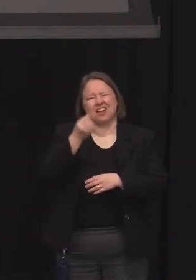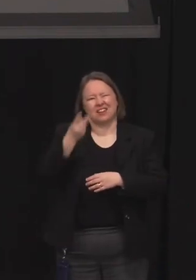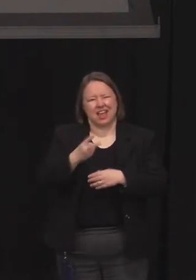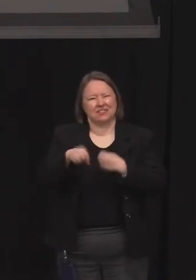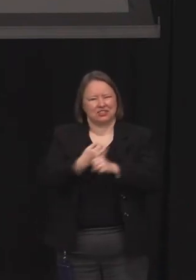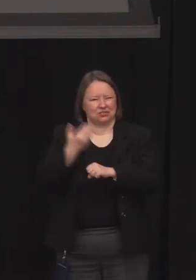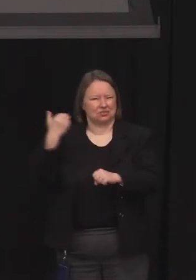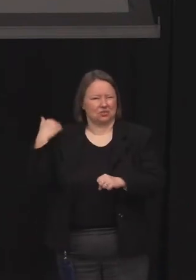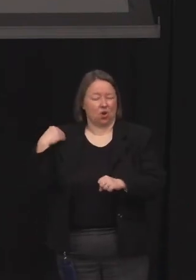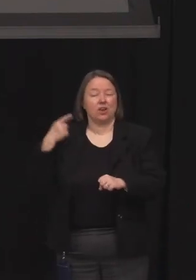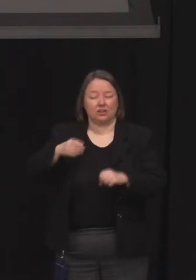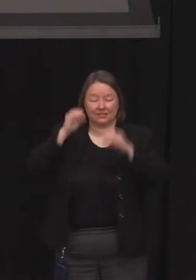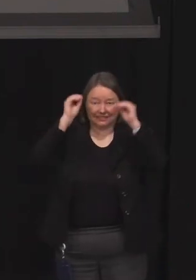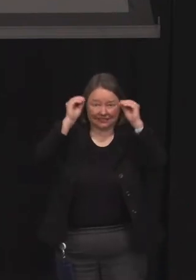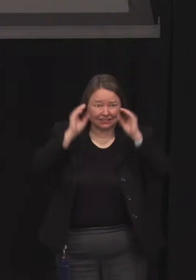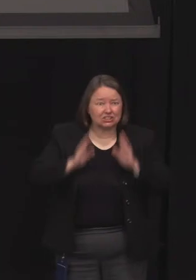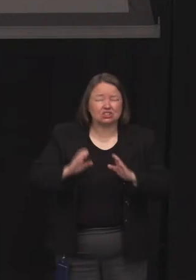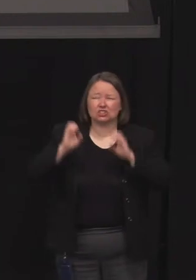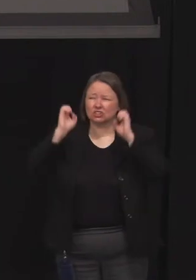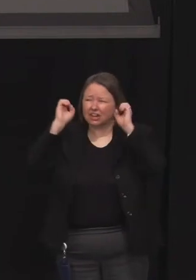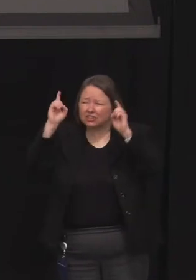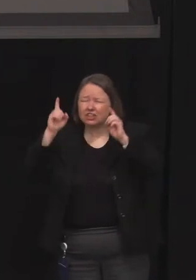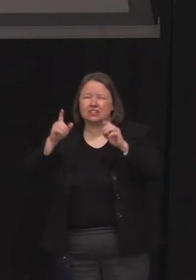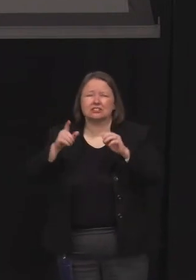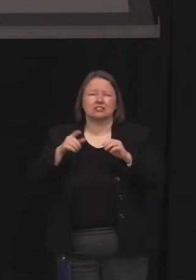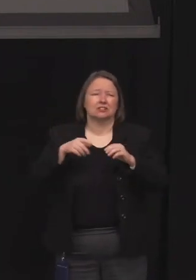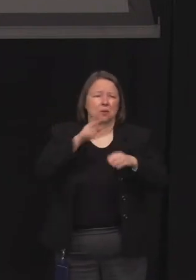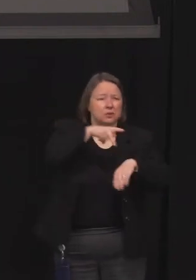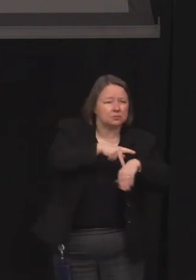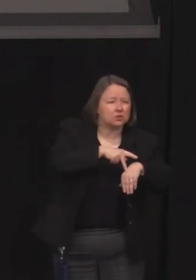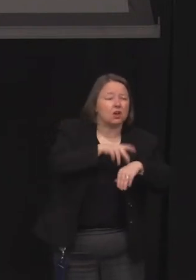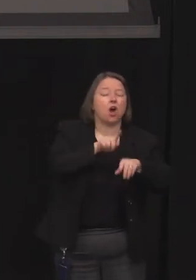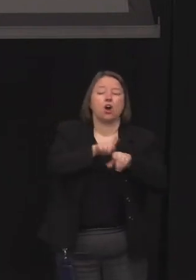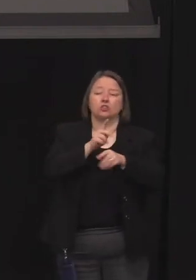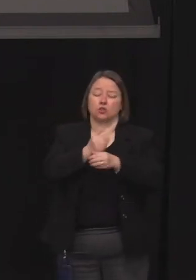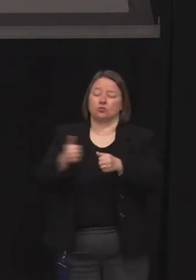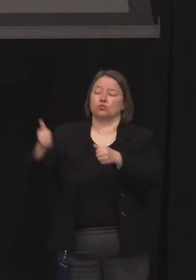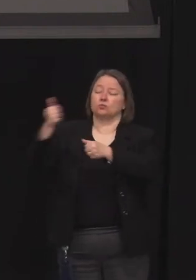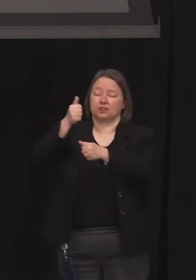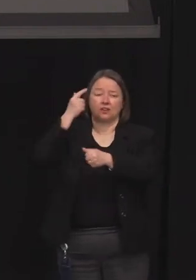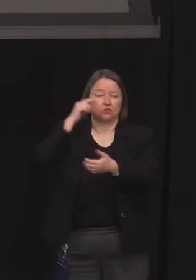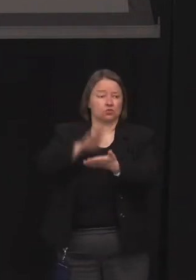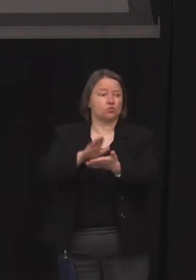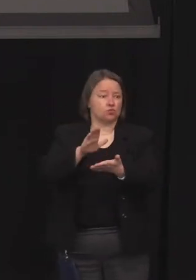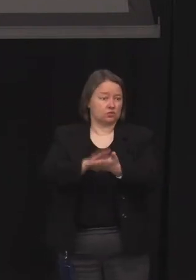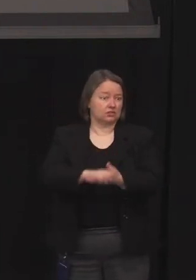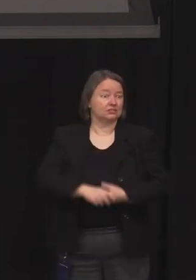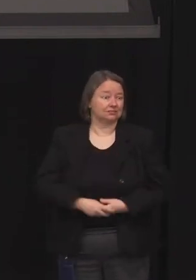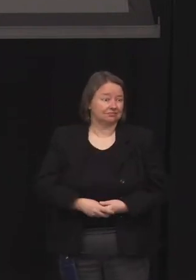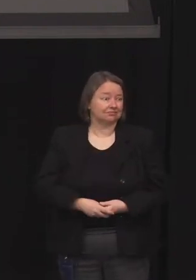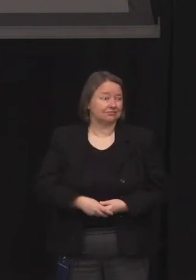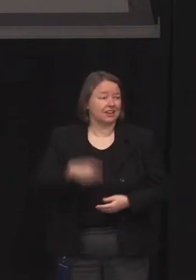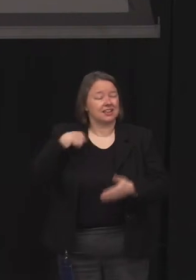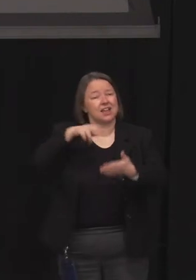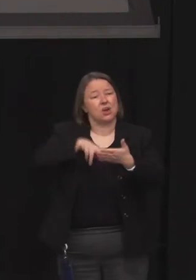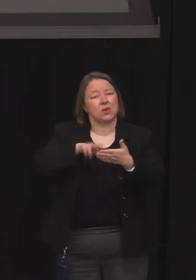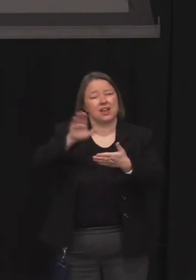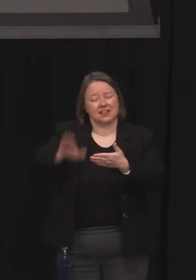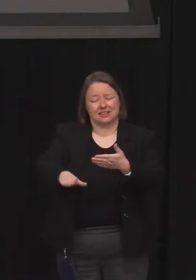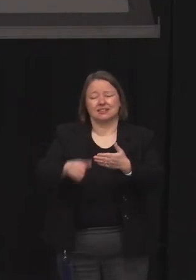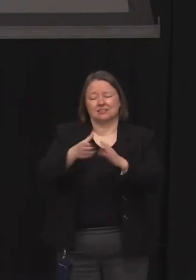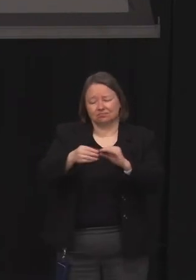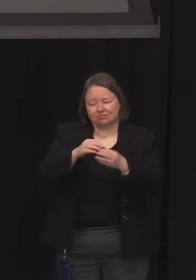was an educator, a teacher, a principal, and a superintendent of schools. As I reread his